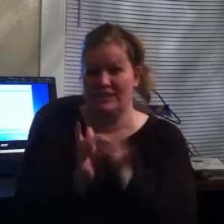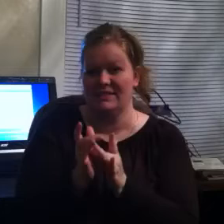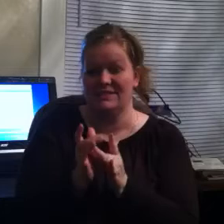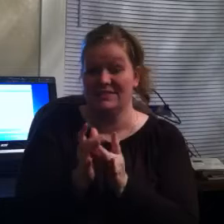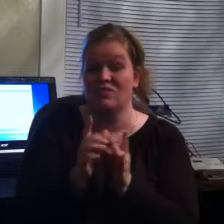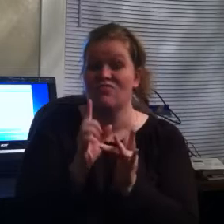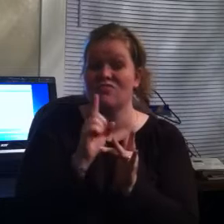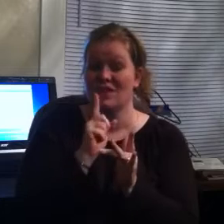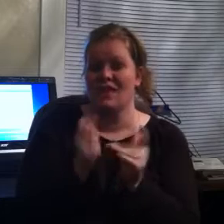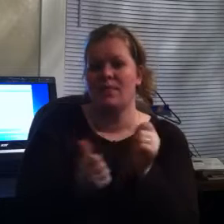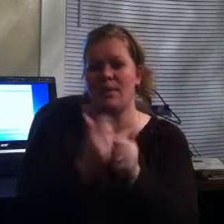him.